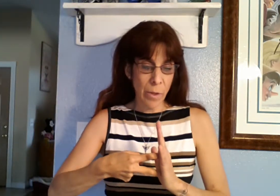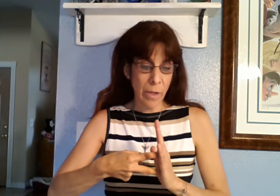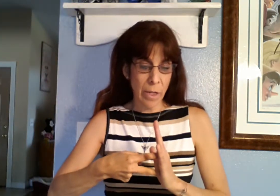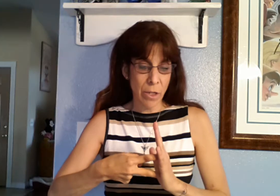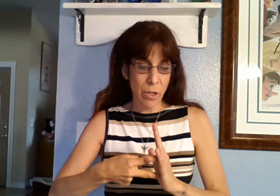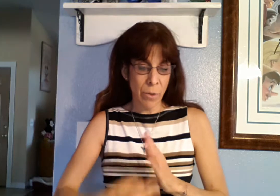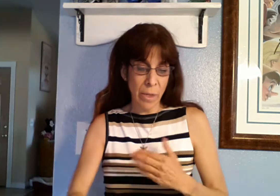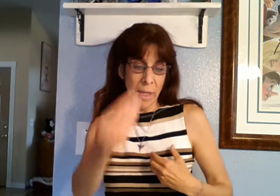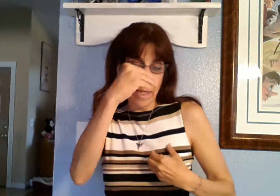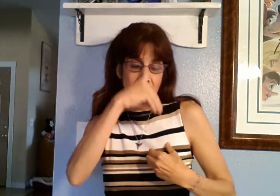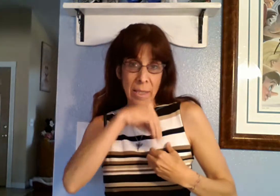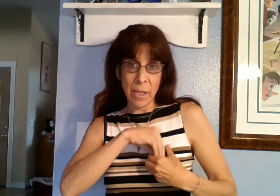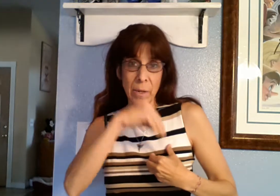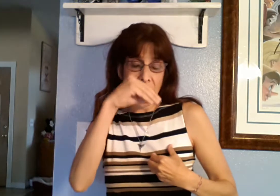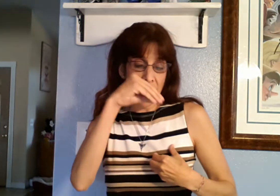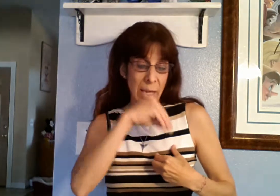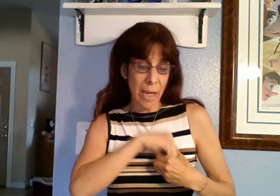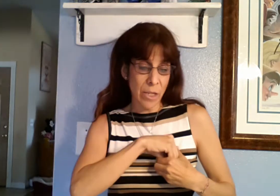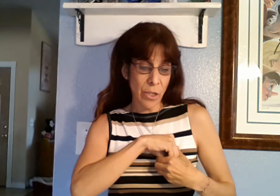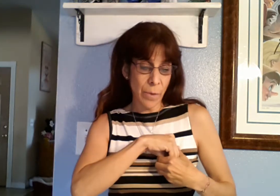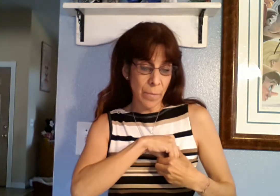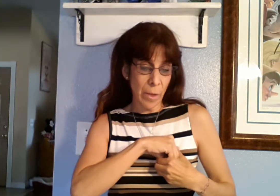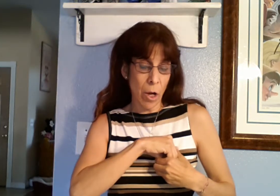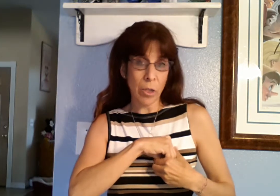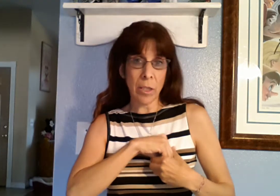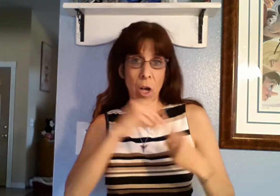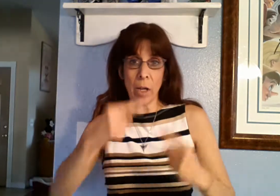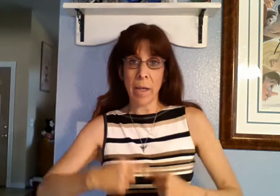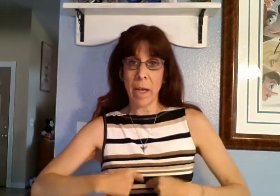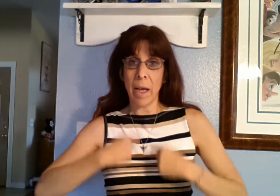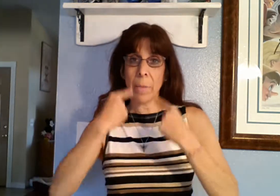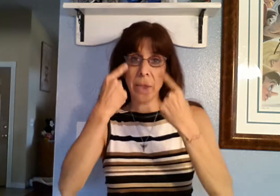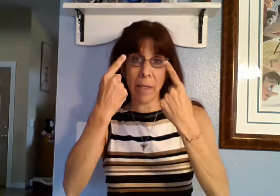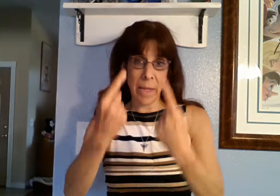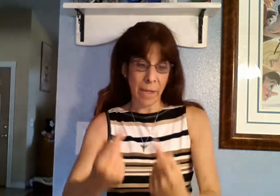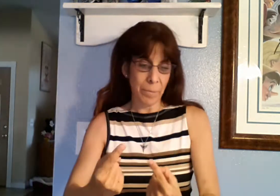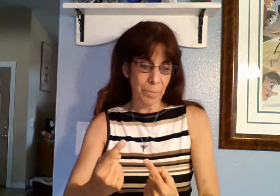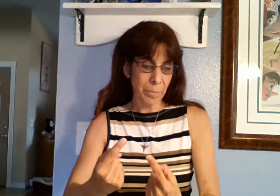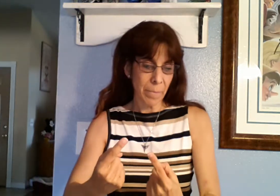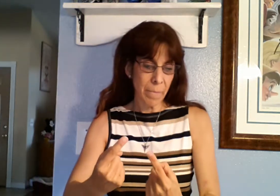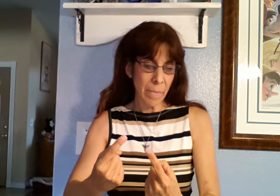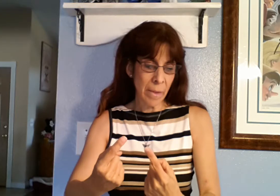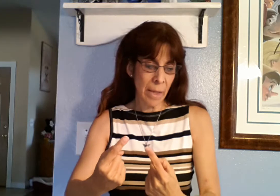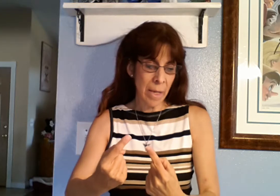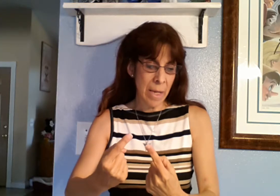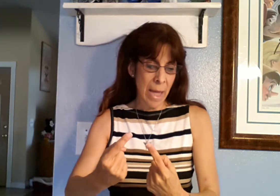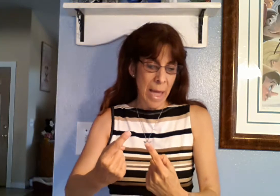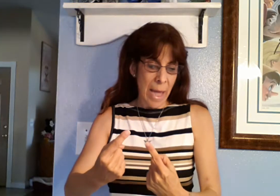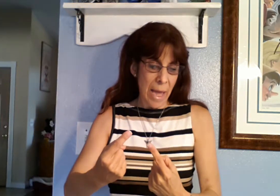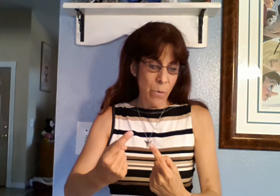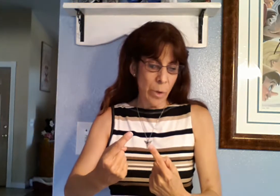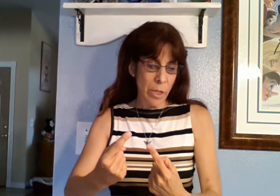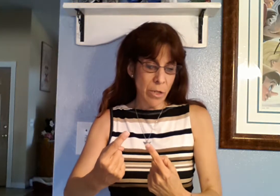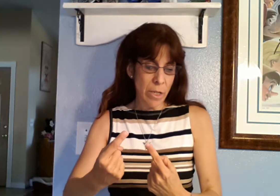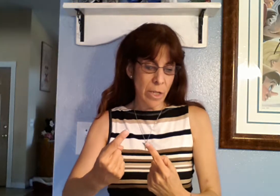within you, so inside you, all along, up till now. Okay? And when you're near